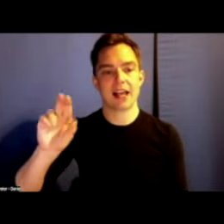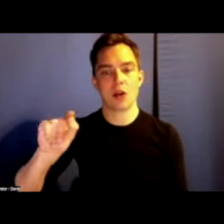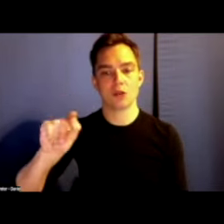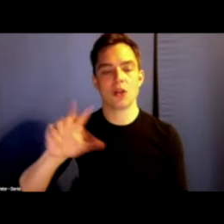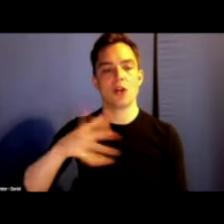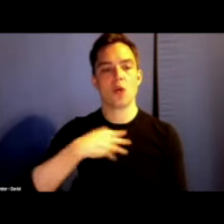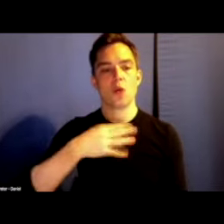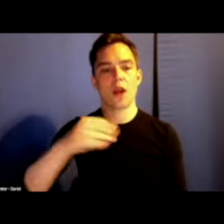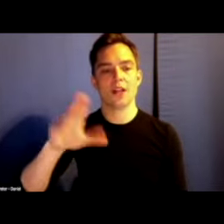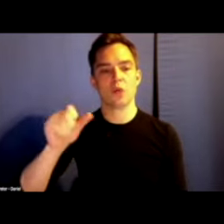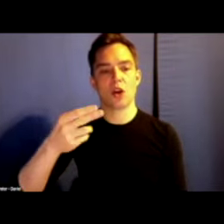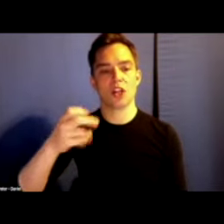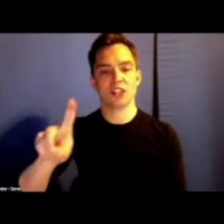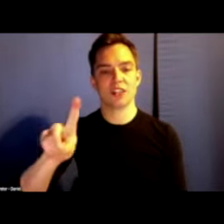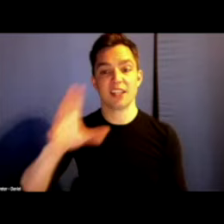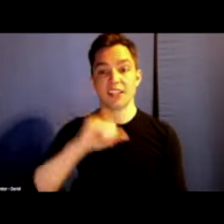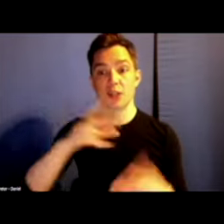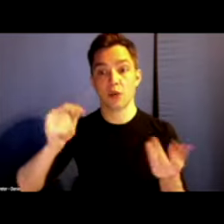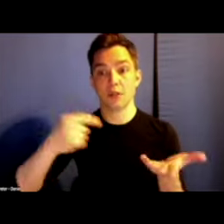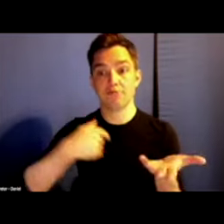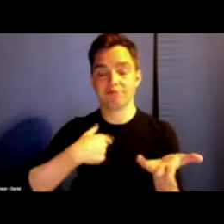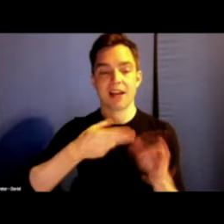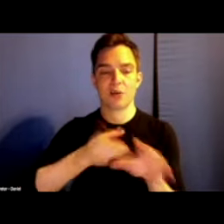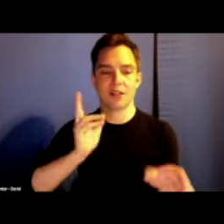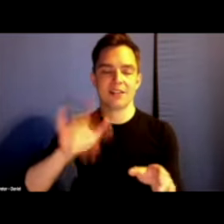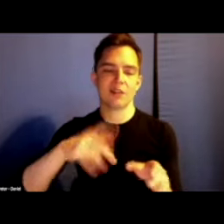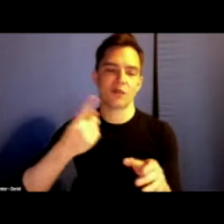what? I quit. It was one of the best days of